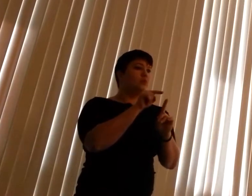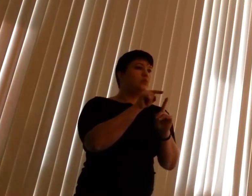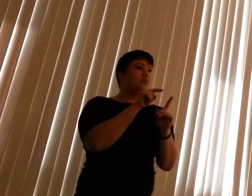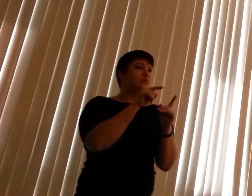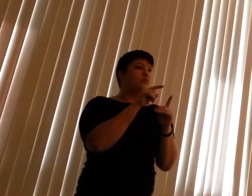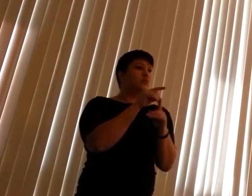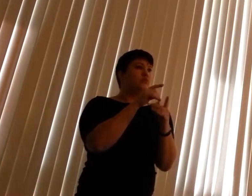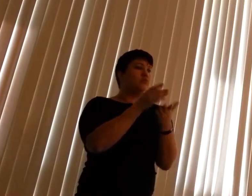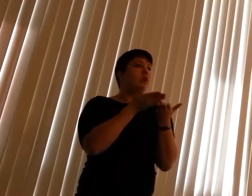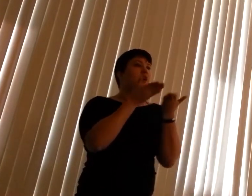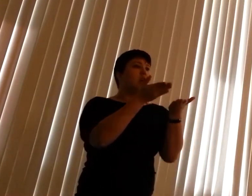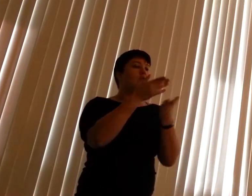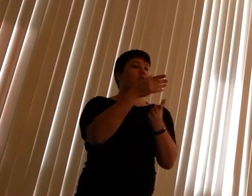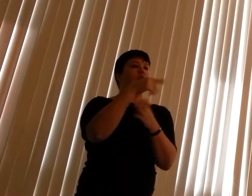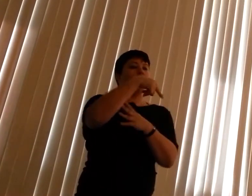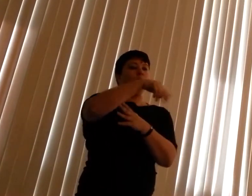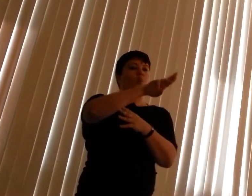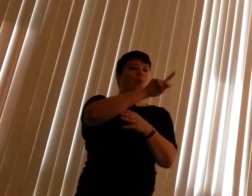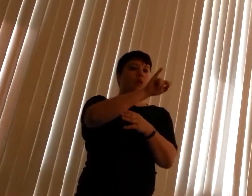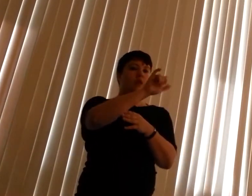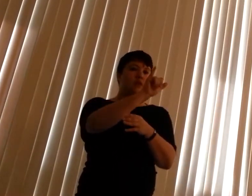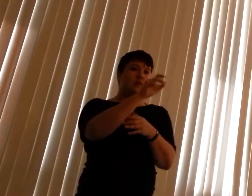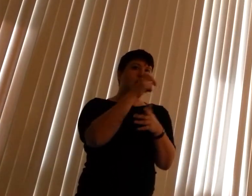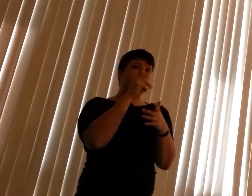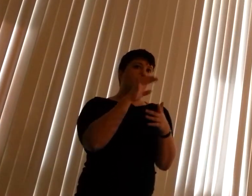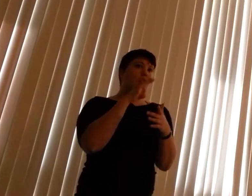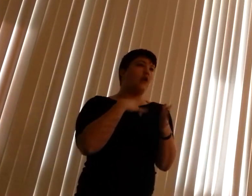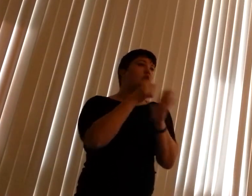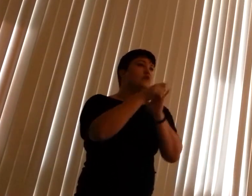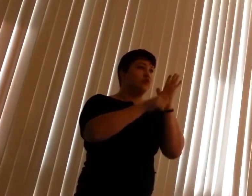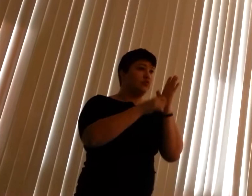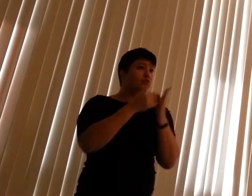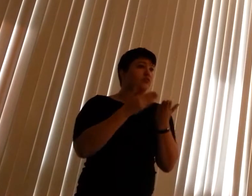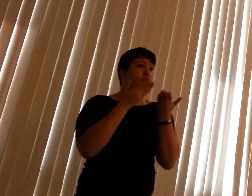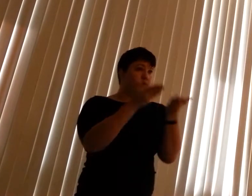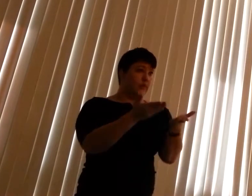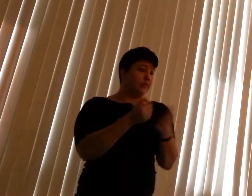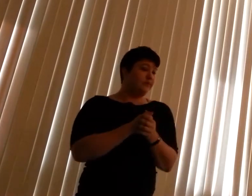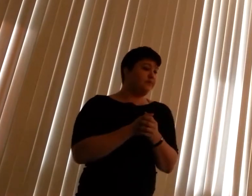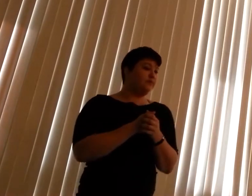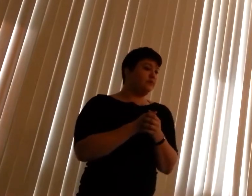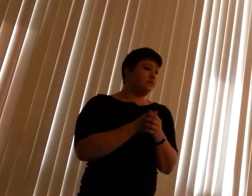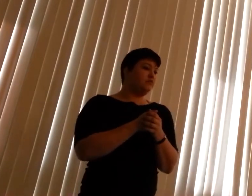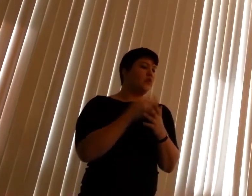produced. Here are some assumptions we make following CAM.